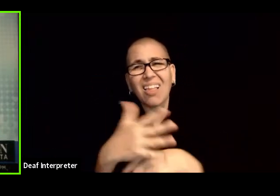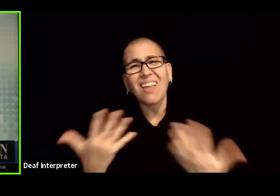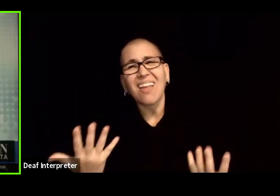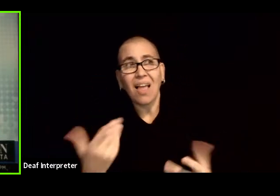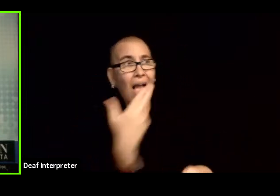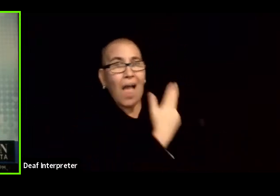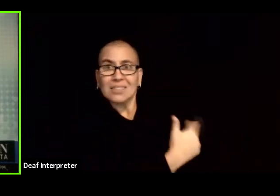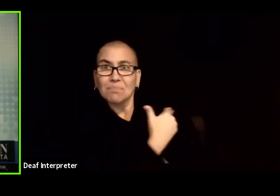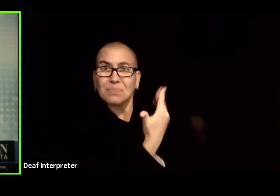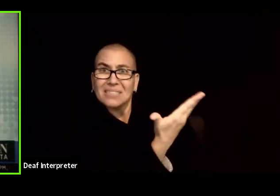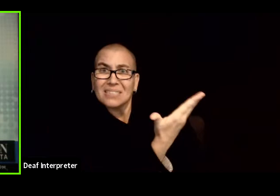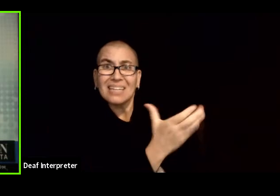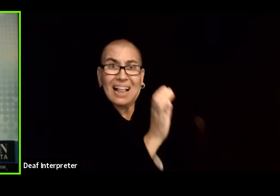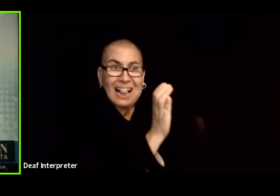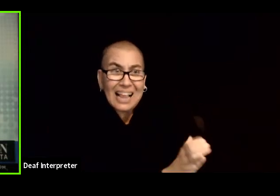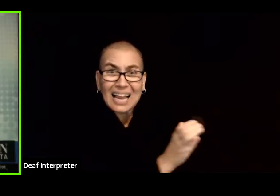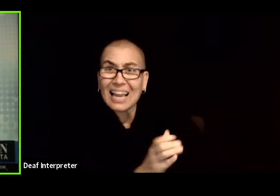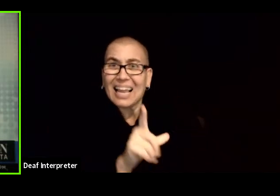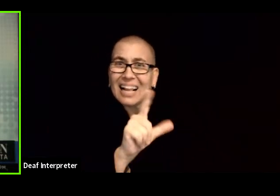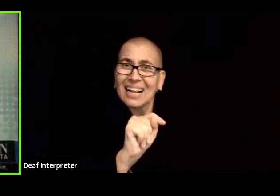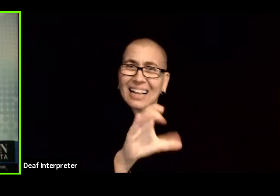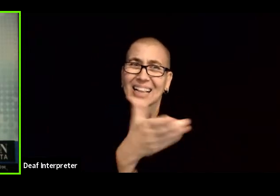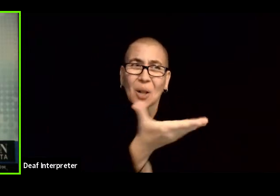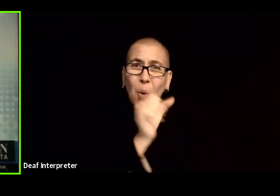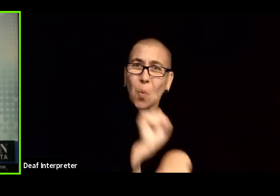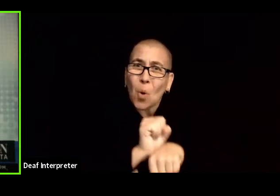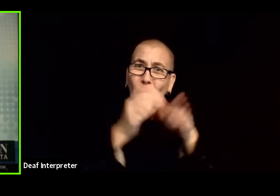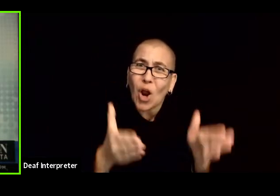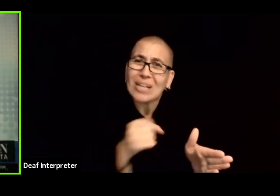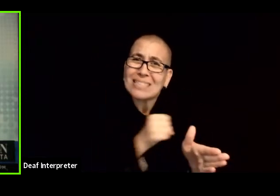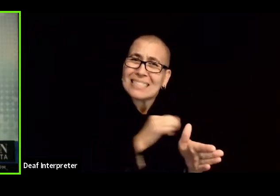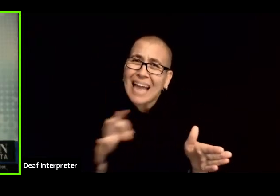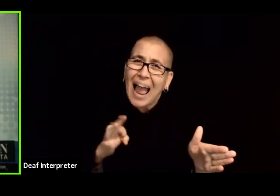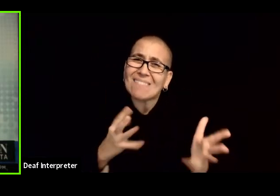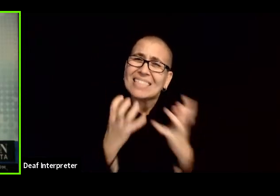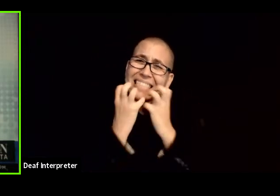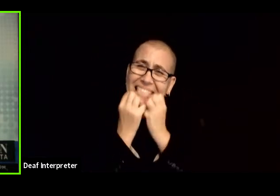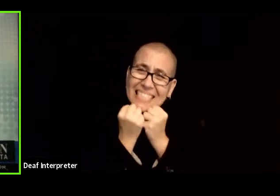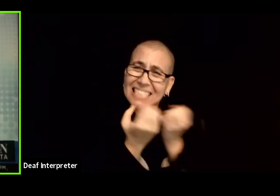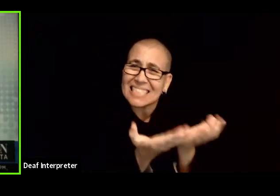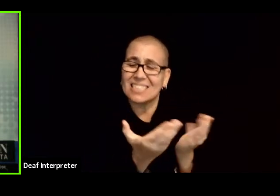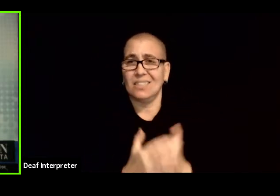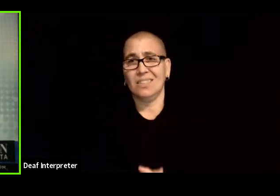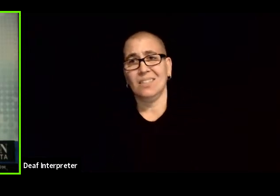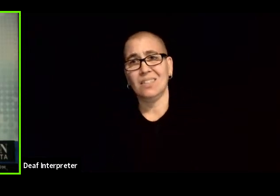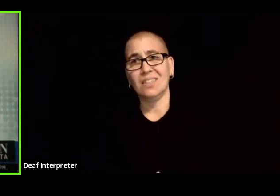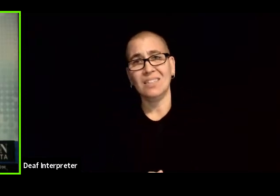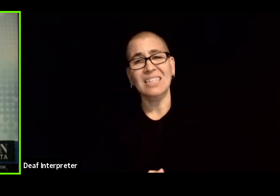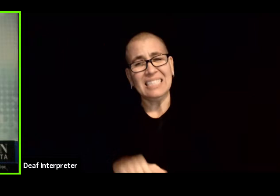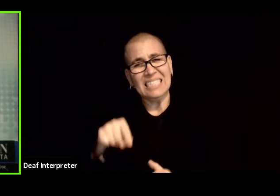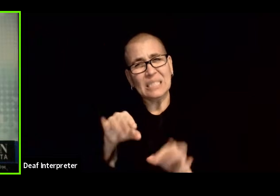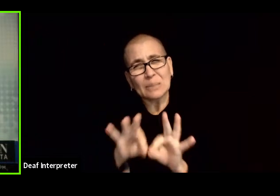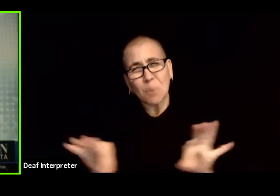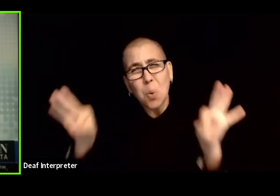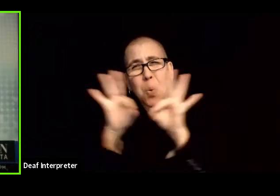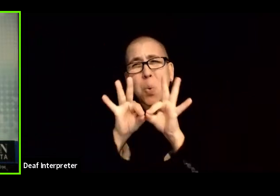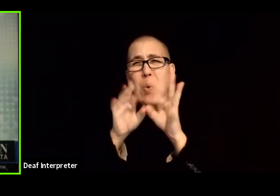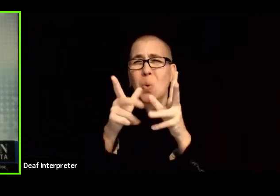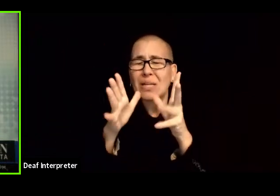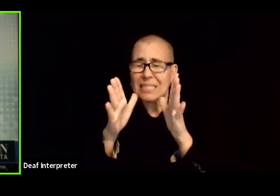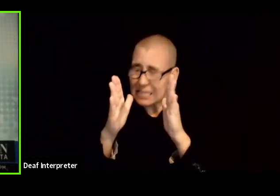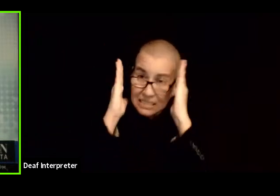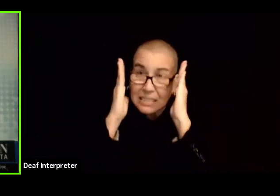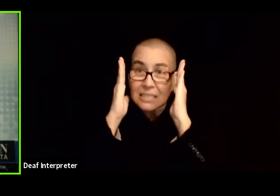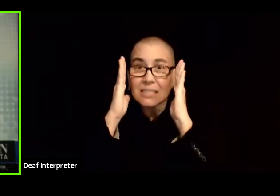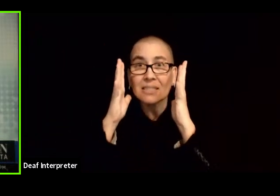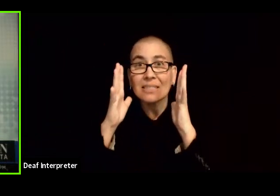living facilities. This is a problem that requires the efforts and attention of each and every Minnesotan. Please do your